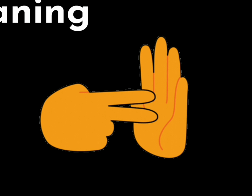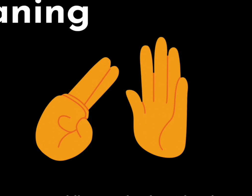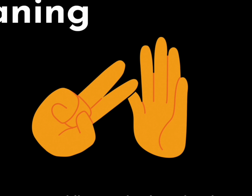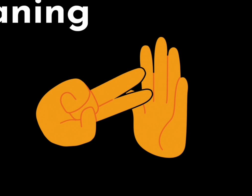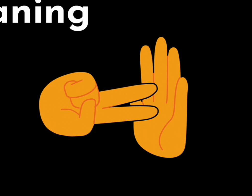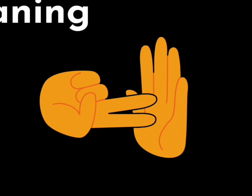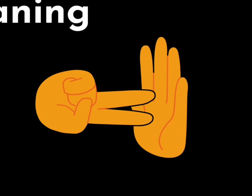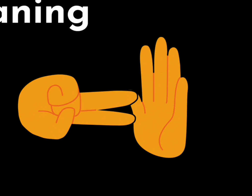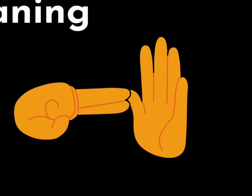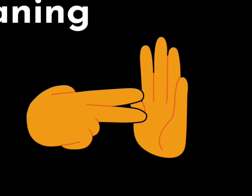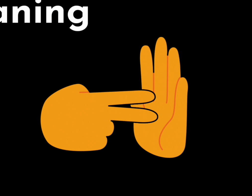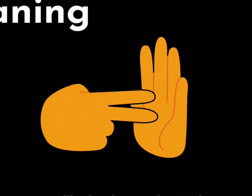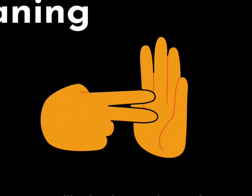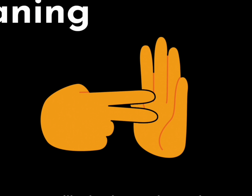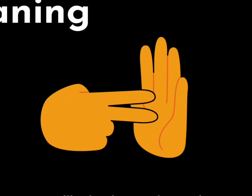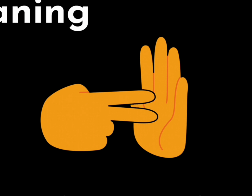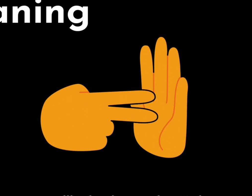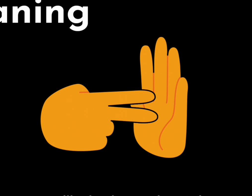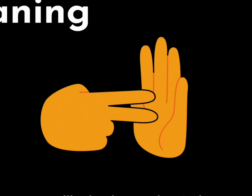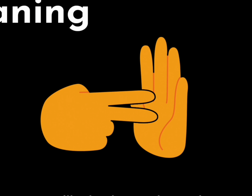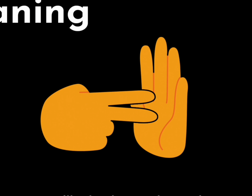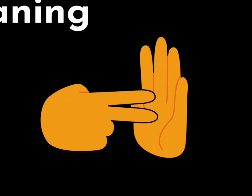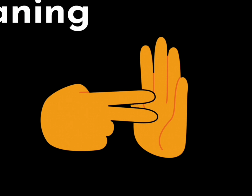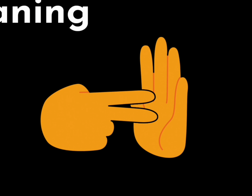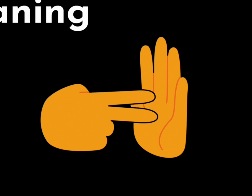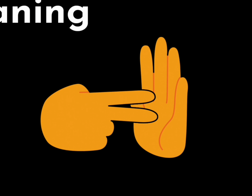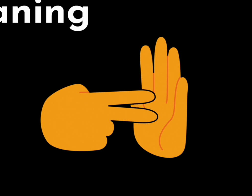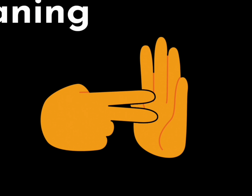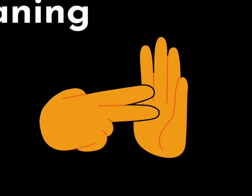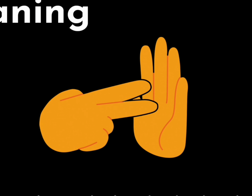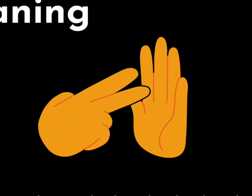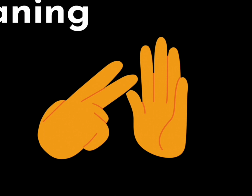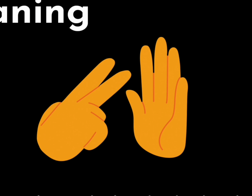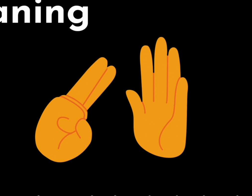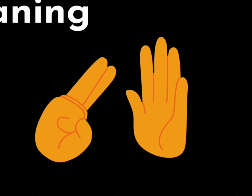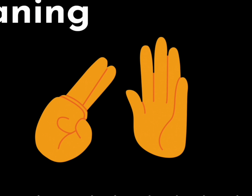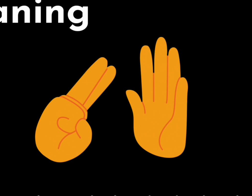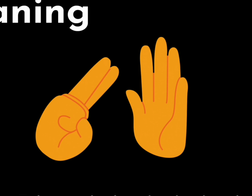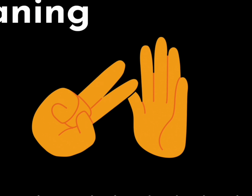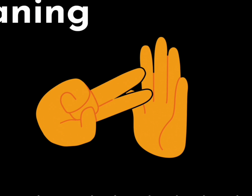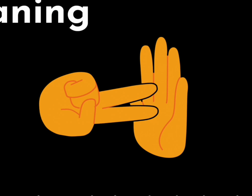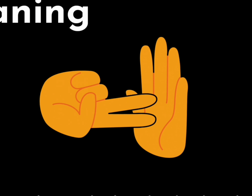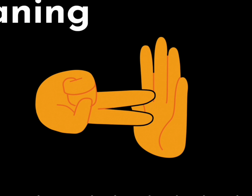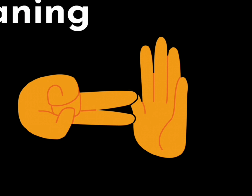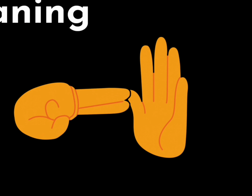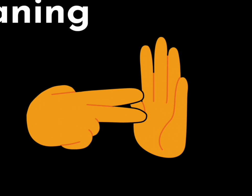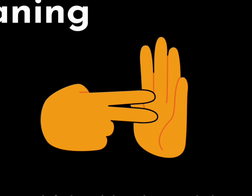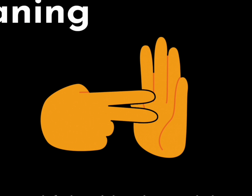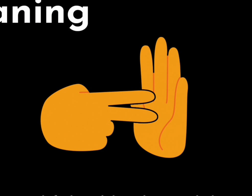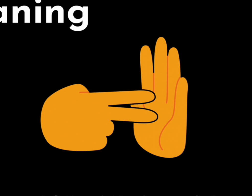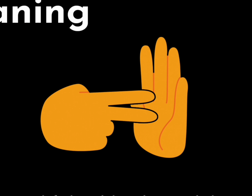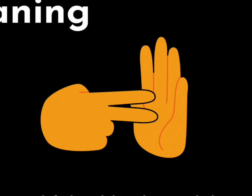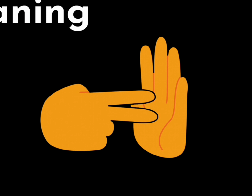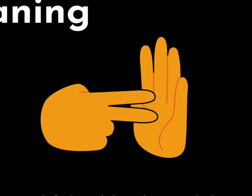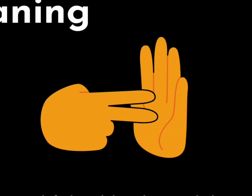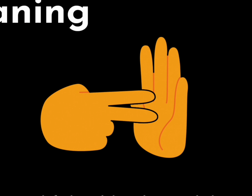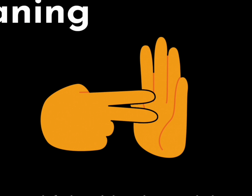hand will take the number 2 sign. Twist your dominant hand at the wrist, left then right using your index and